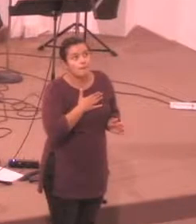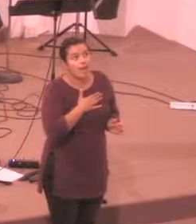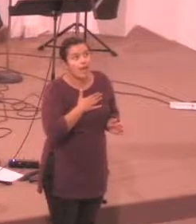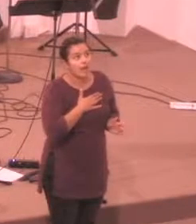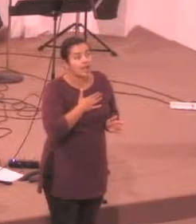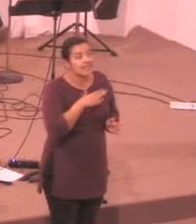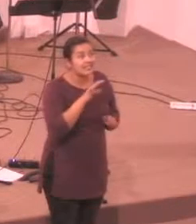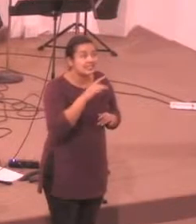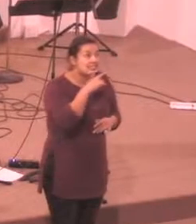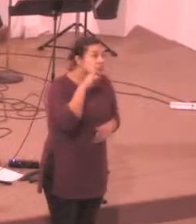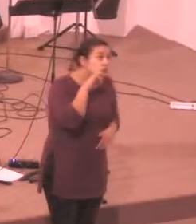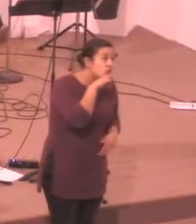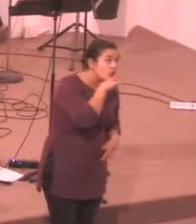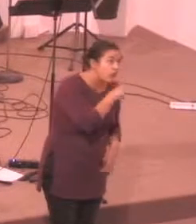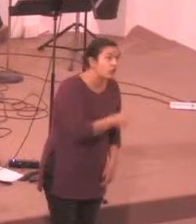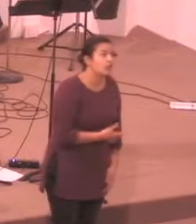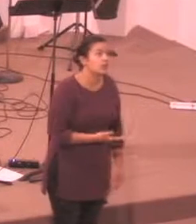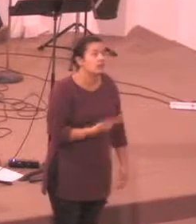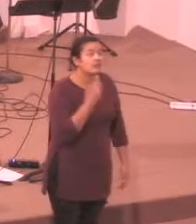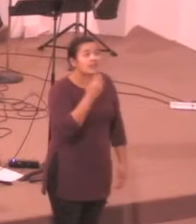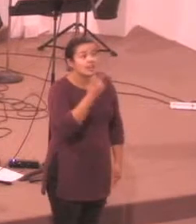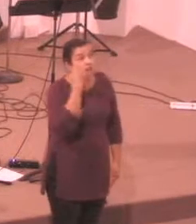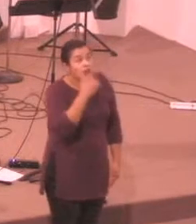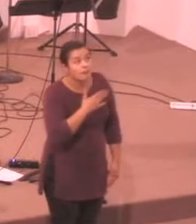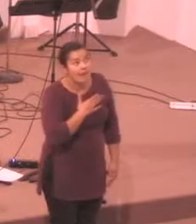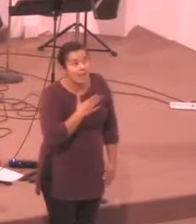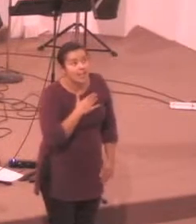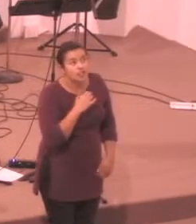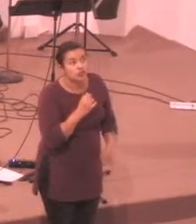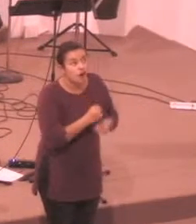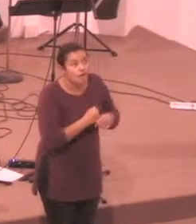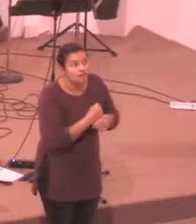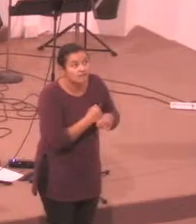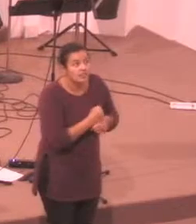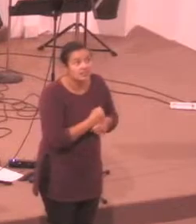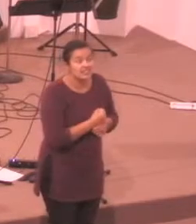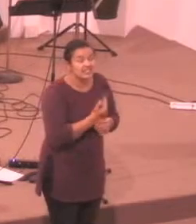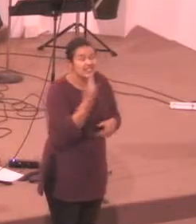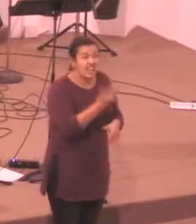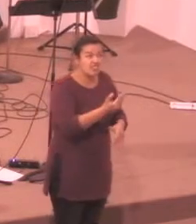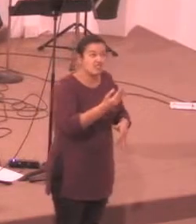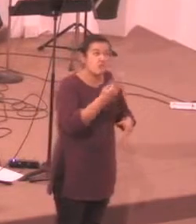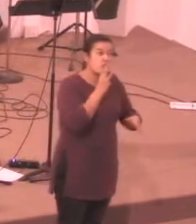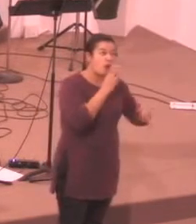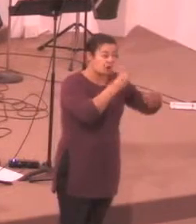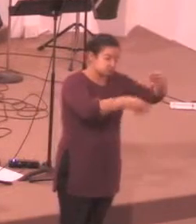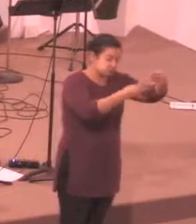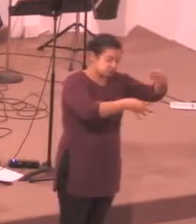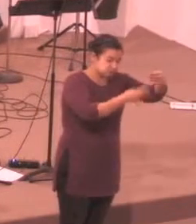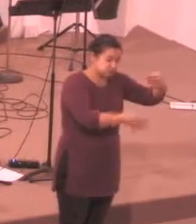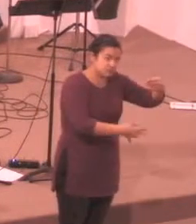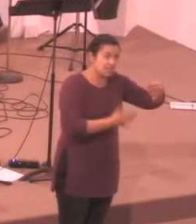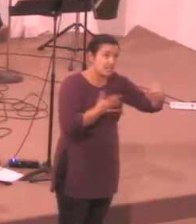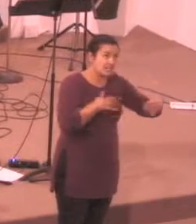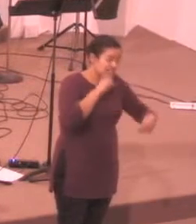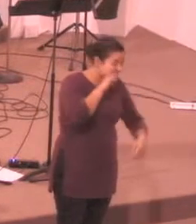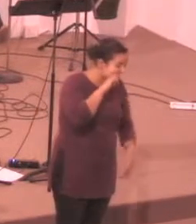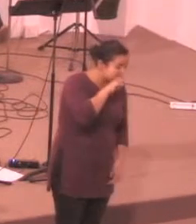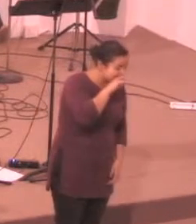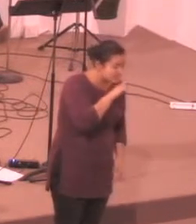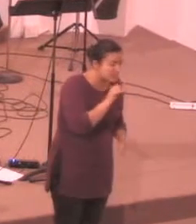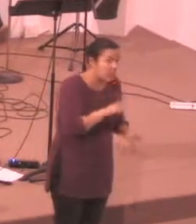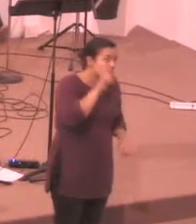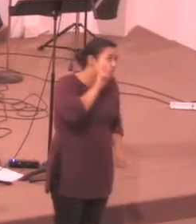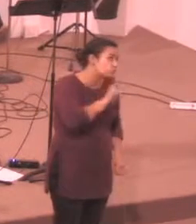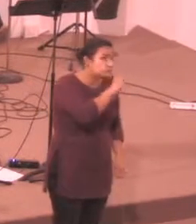post-toasties. Thank you for the coffee. Thank you for the water running out of the sink that I can brush my teeth, shave my face,